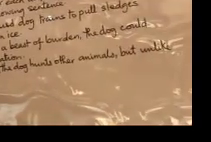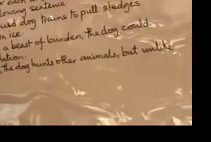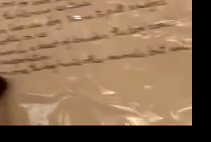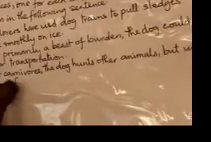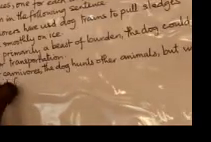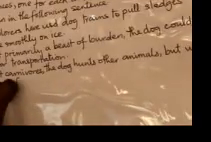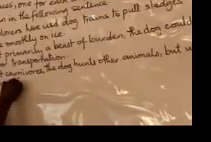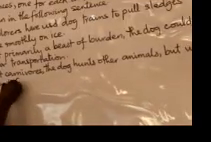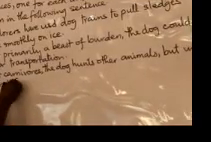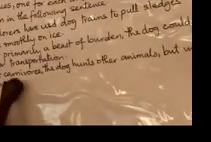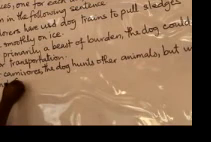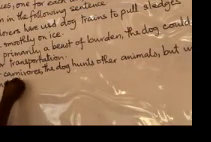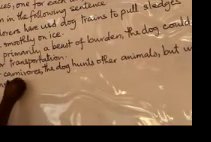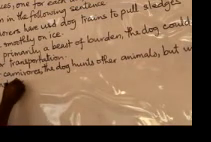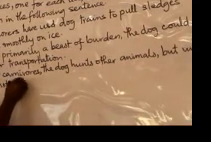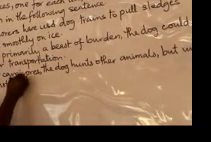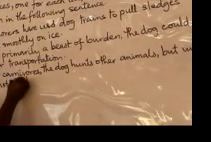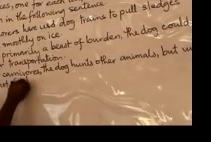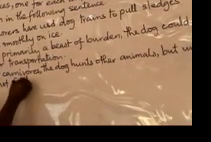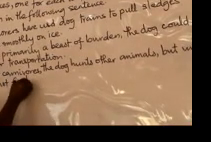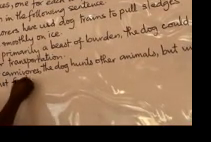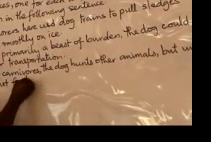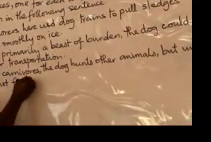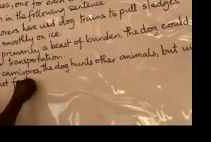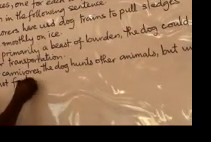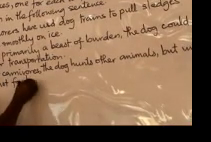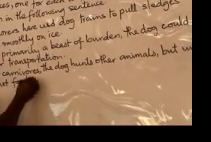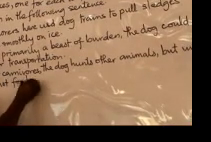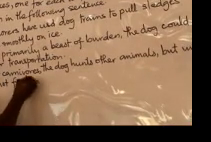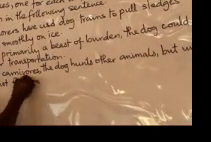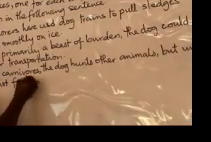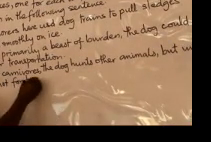not for himself,